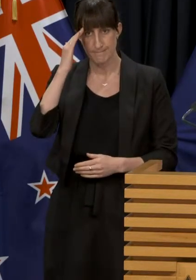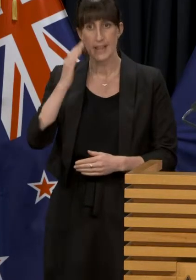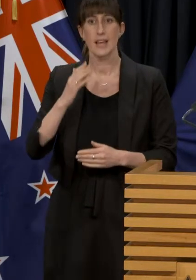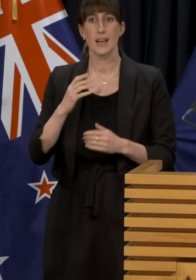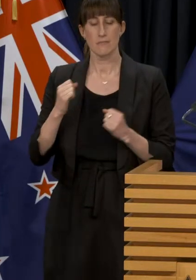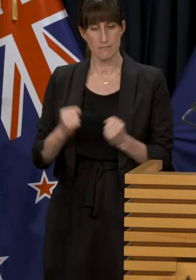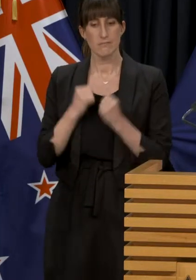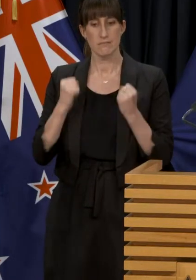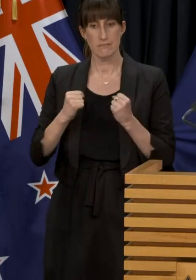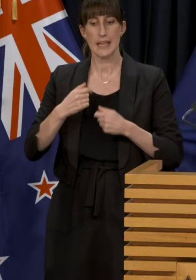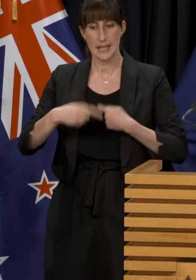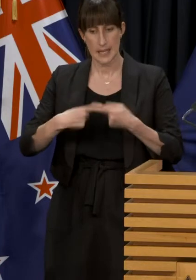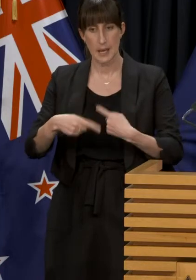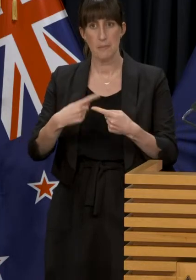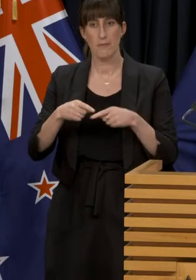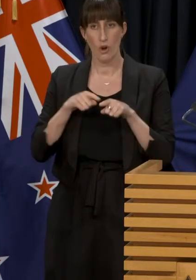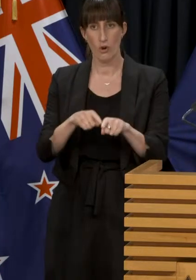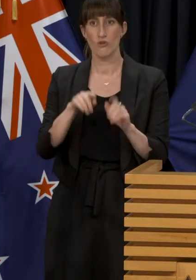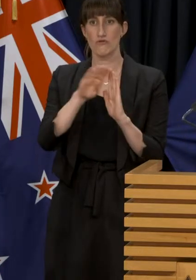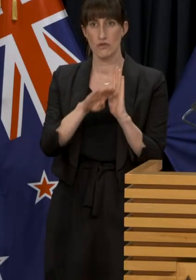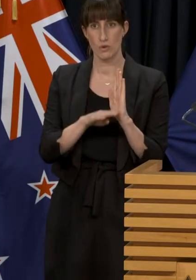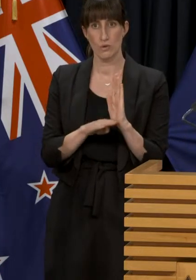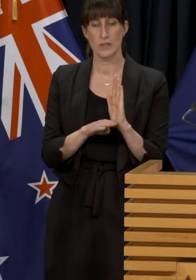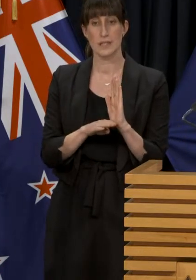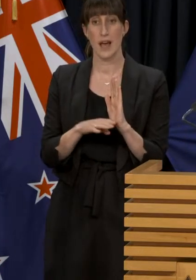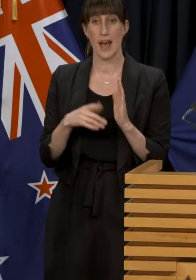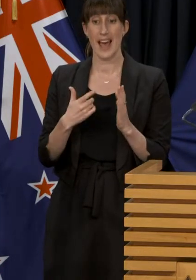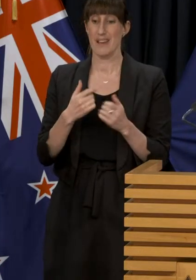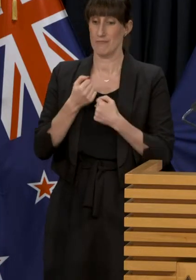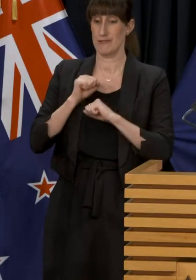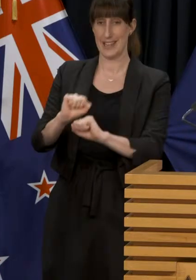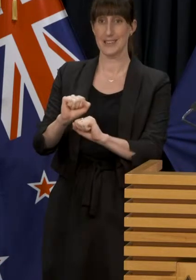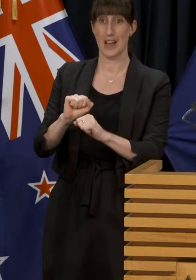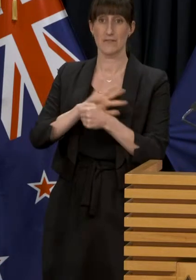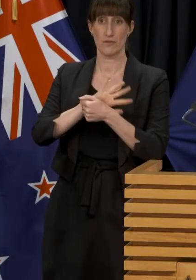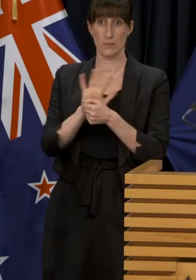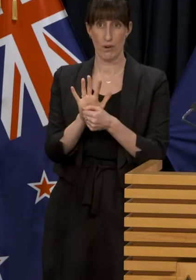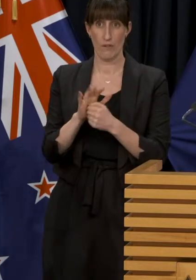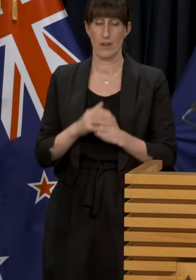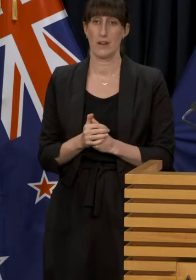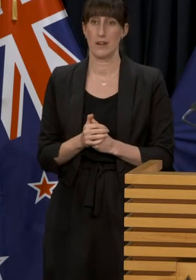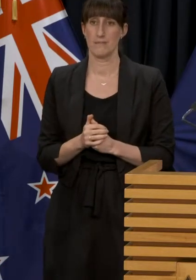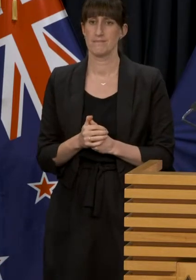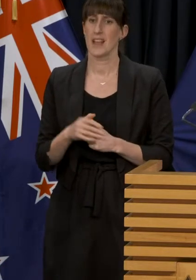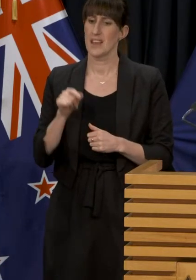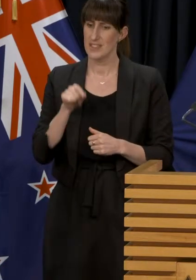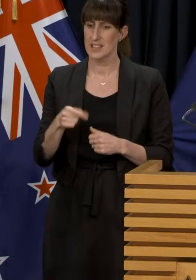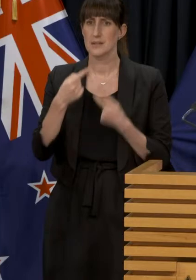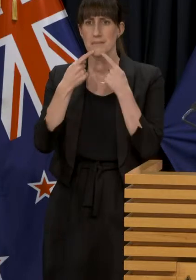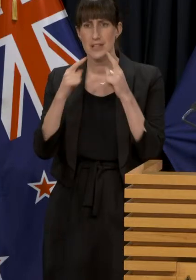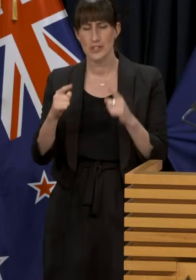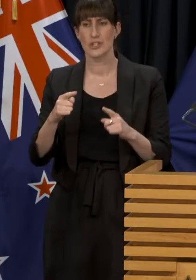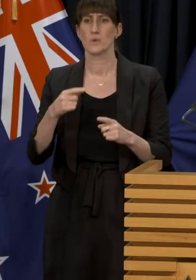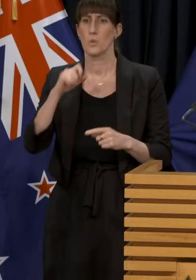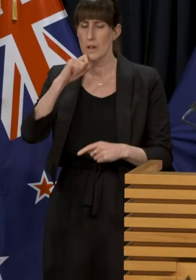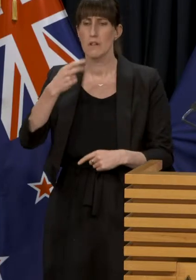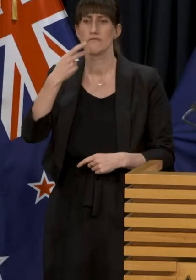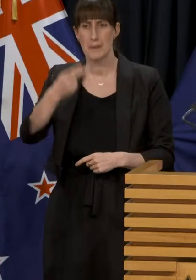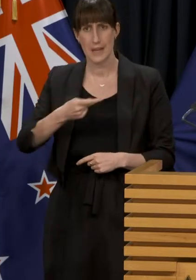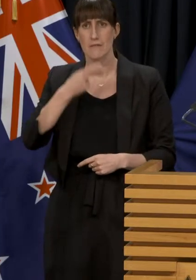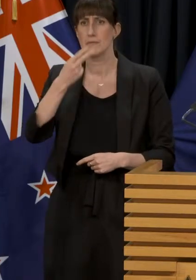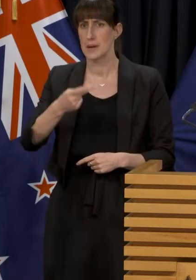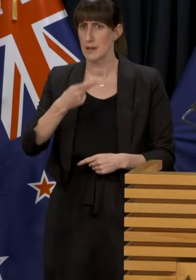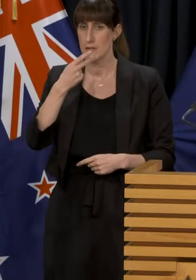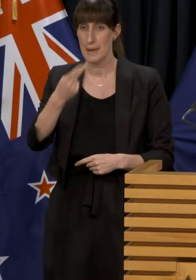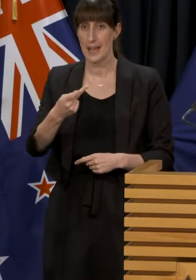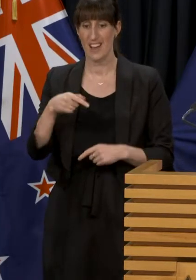small price to pay for our ongoing protection from COVID-19. It's a constant refrain that you're going to hear from all of us. It's not